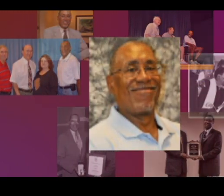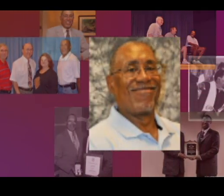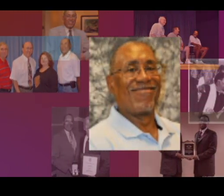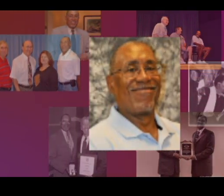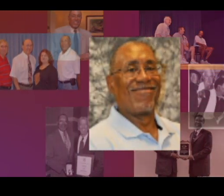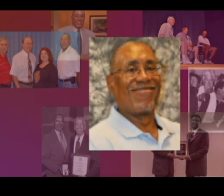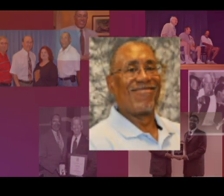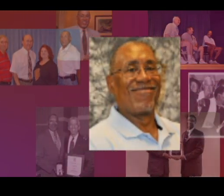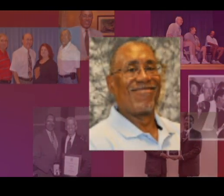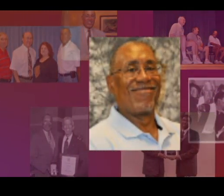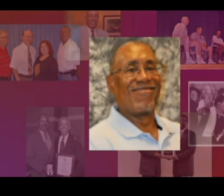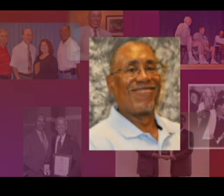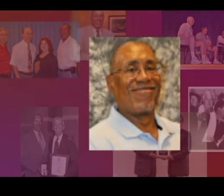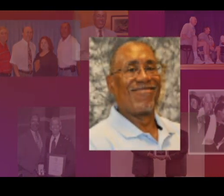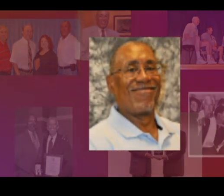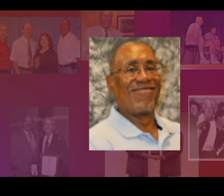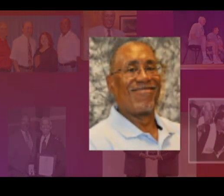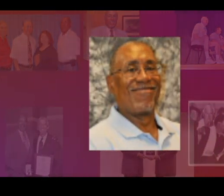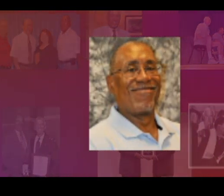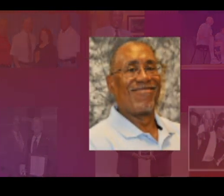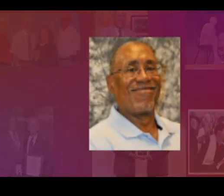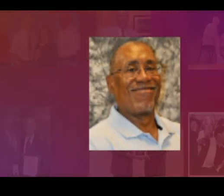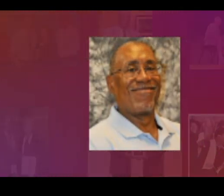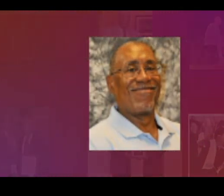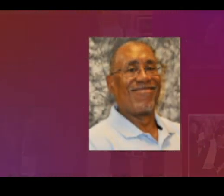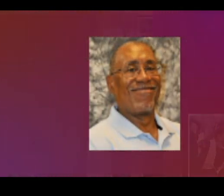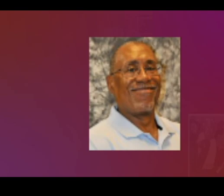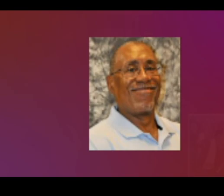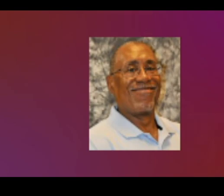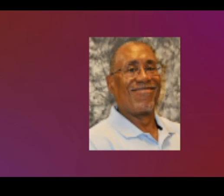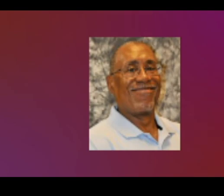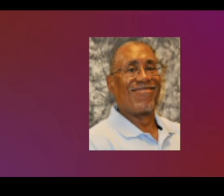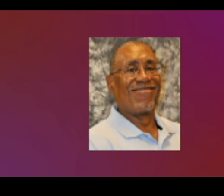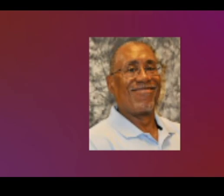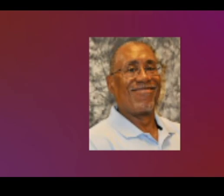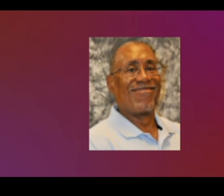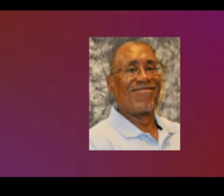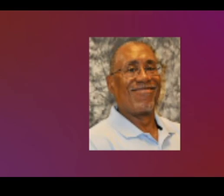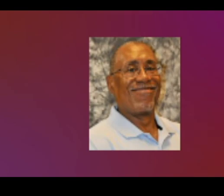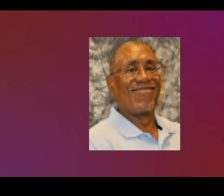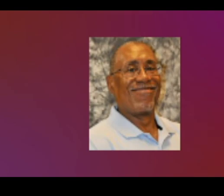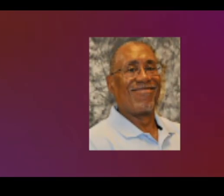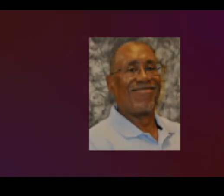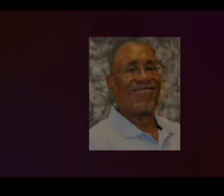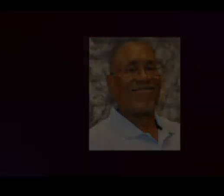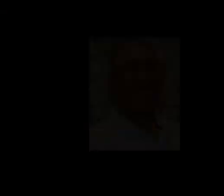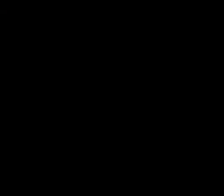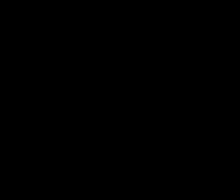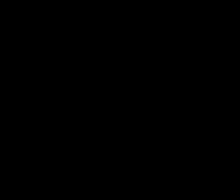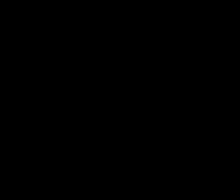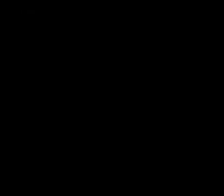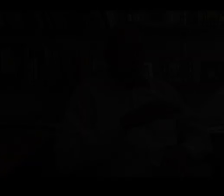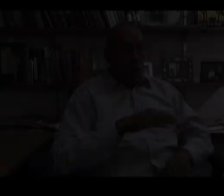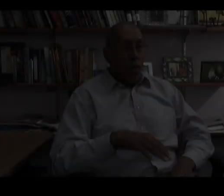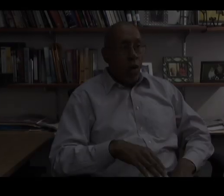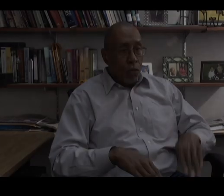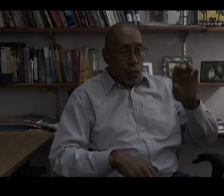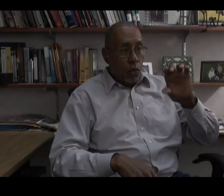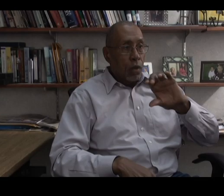the most dangerous areas of the United States, Chicago, South Side. I